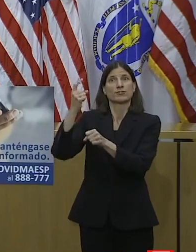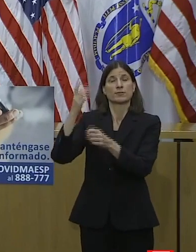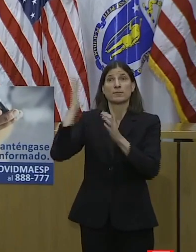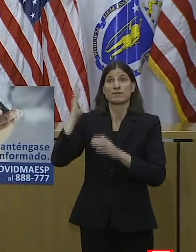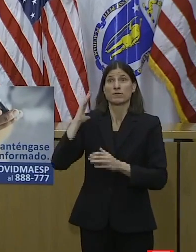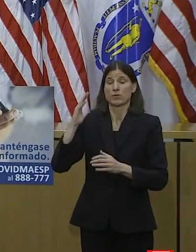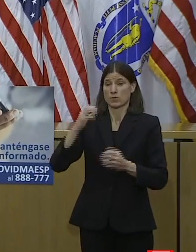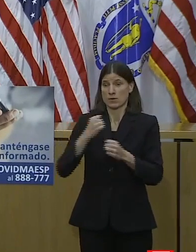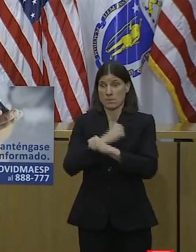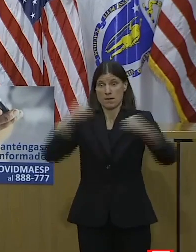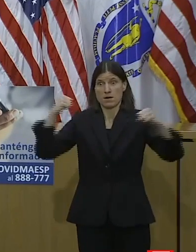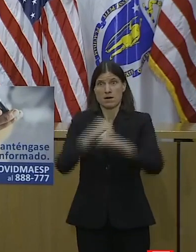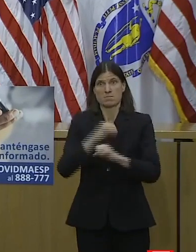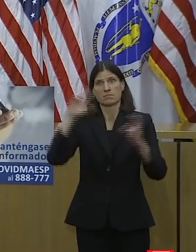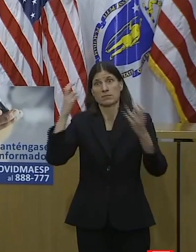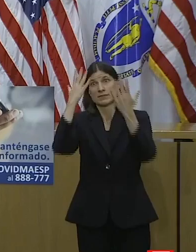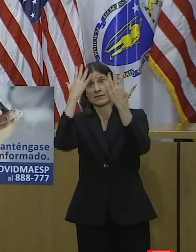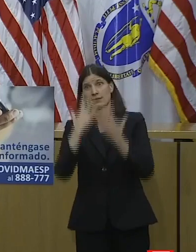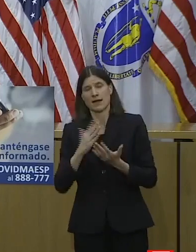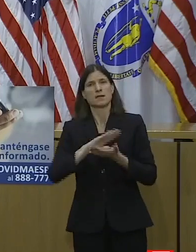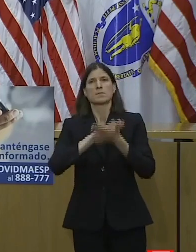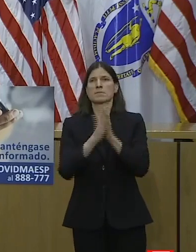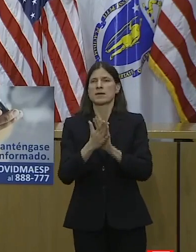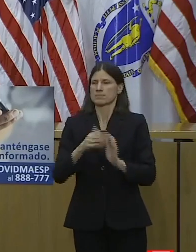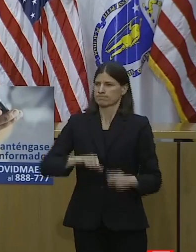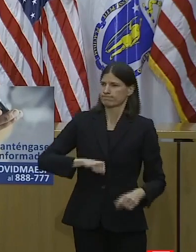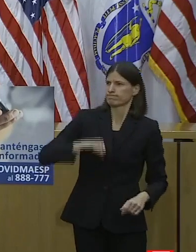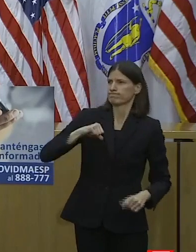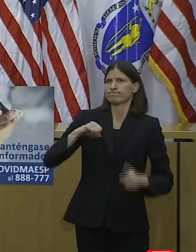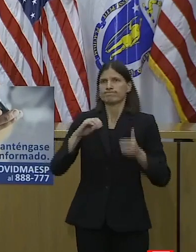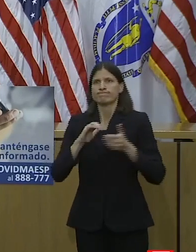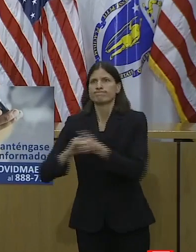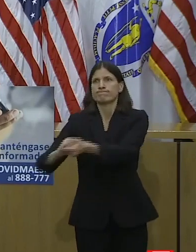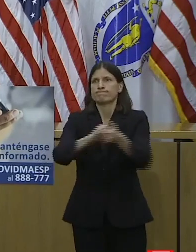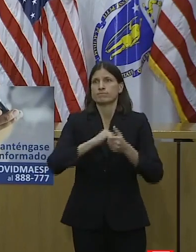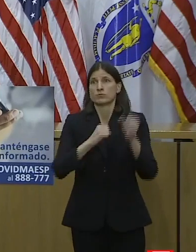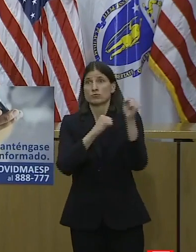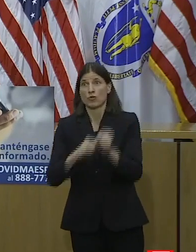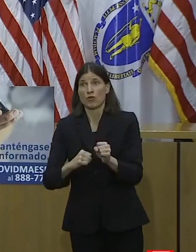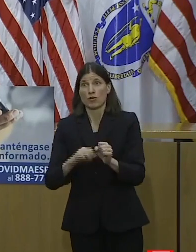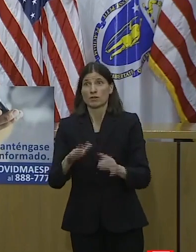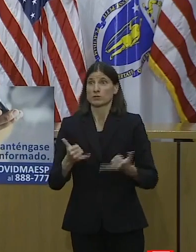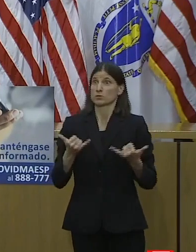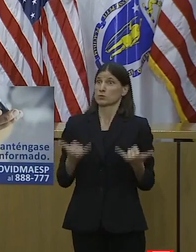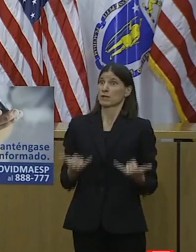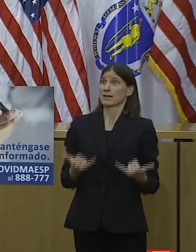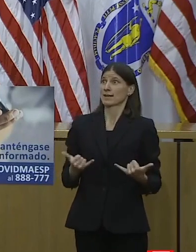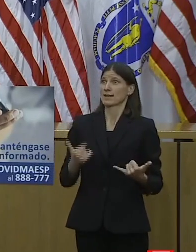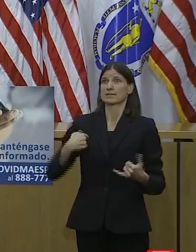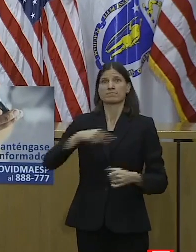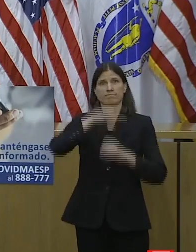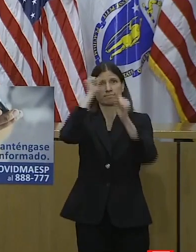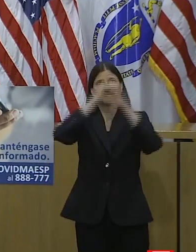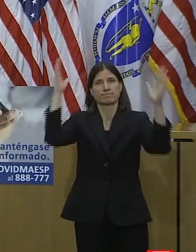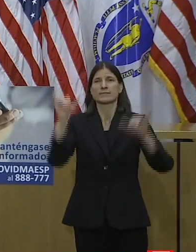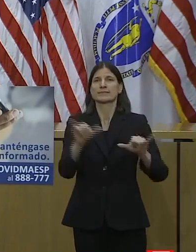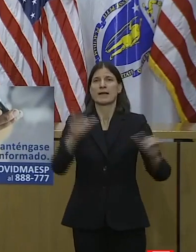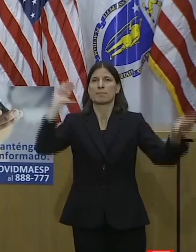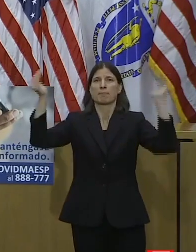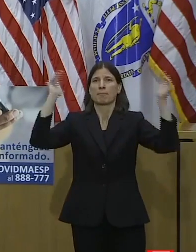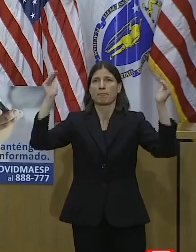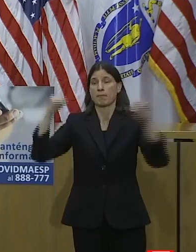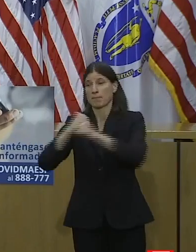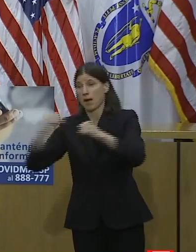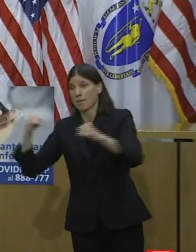we are rising to the task to meet it again. Every day, nurses, doctors, public